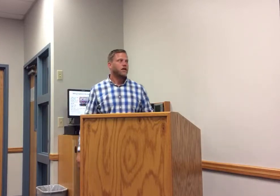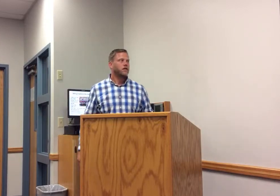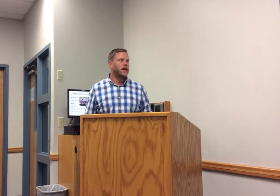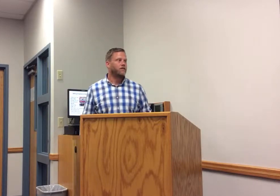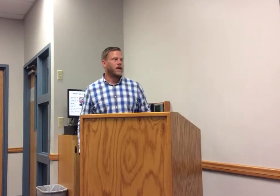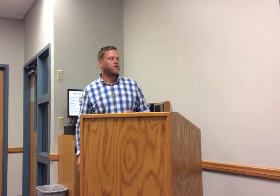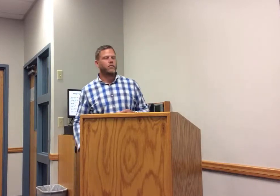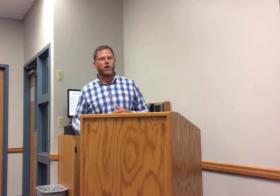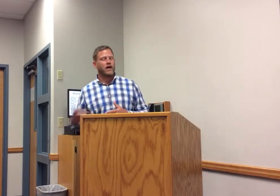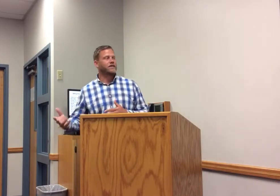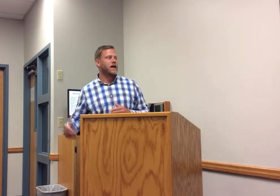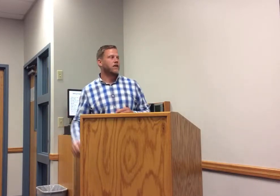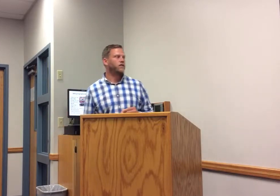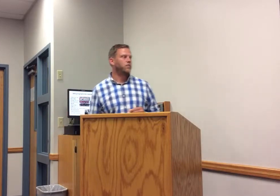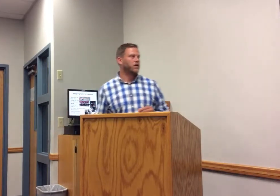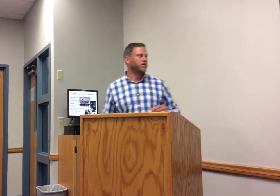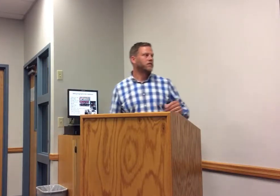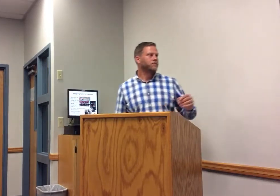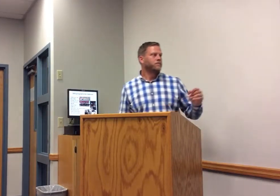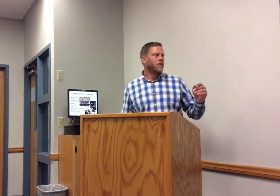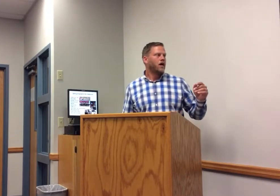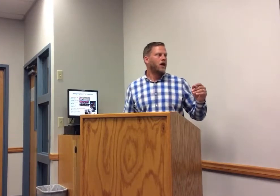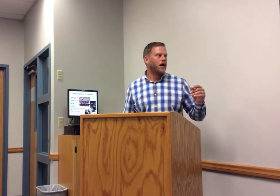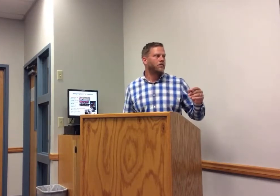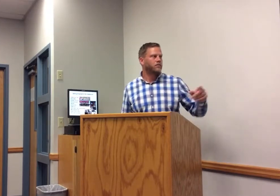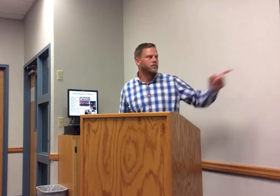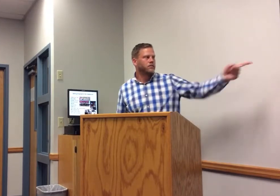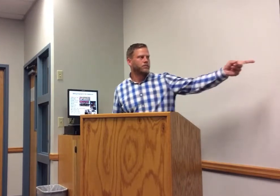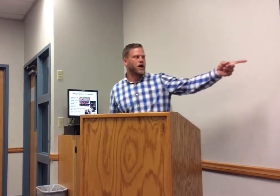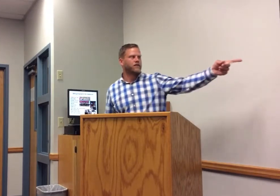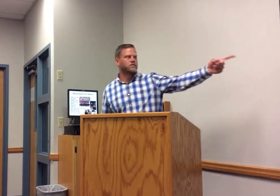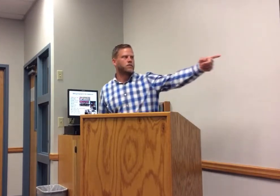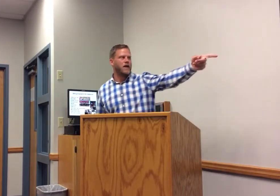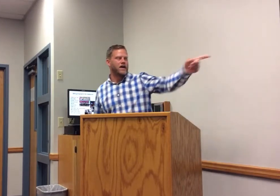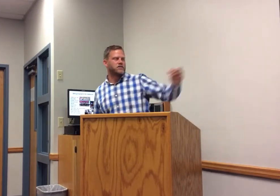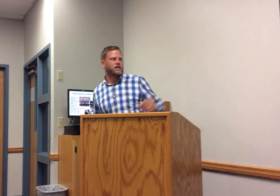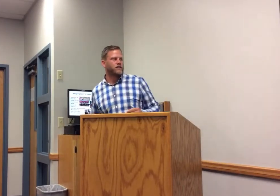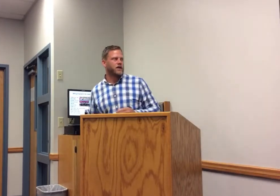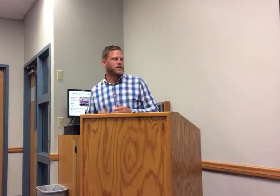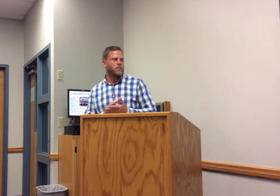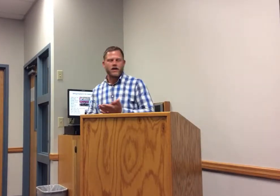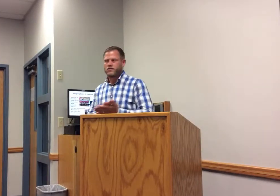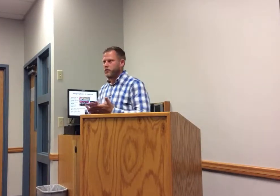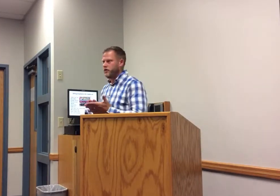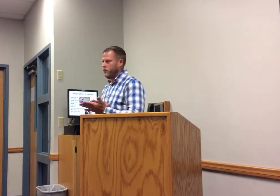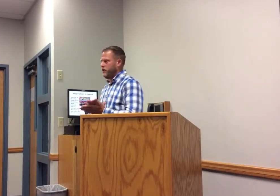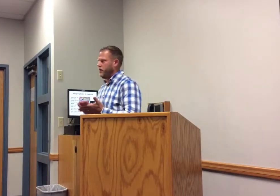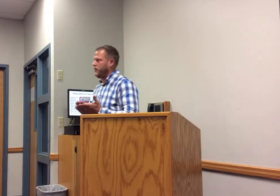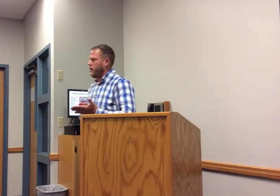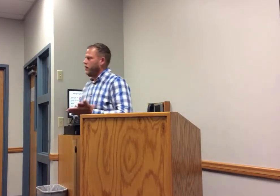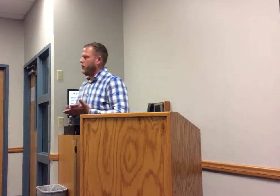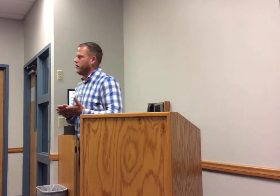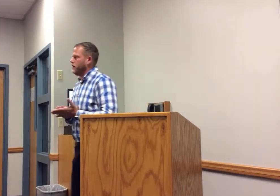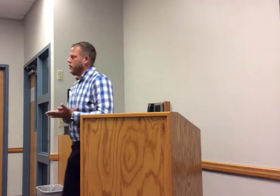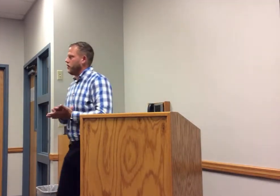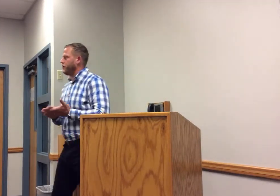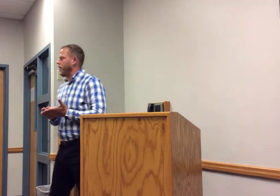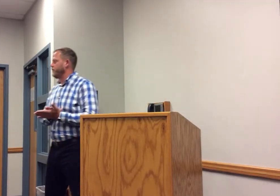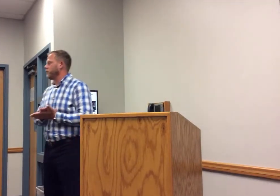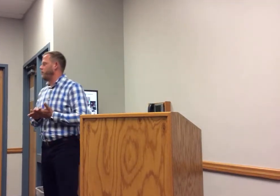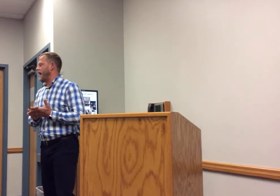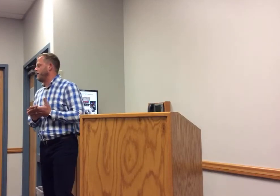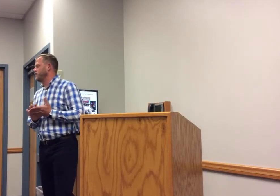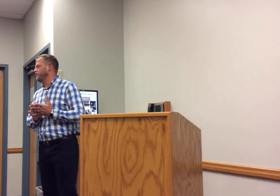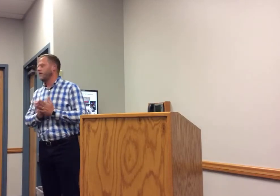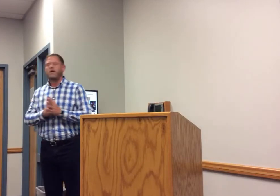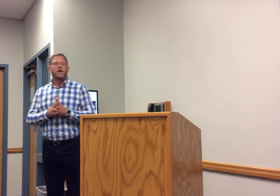with that flag football and tackle football league. Breakfast with badges, I forgot the badges part. We continued our